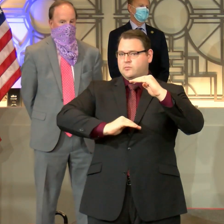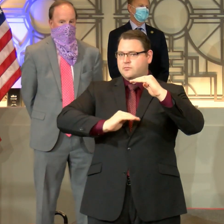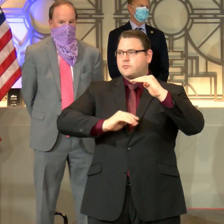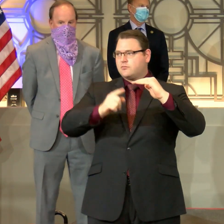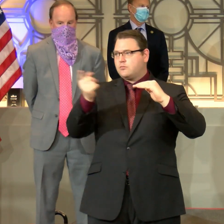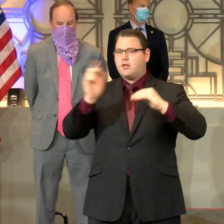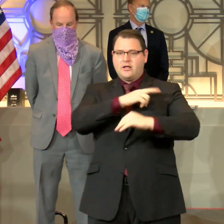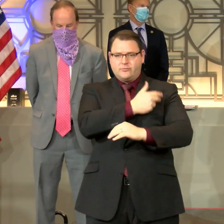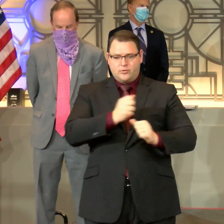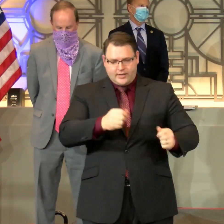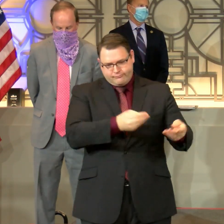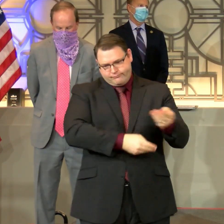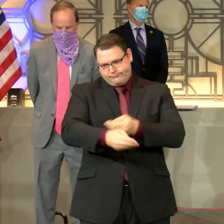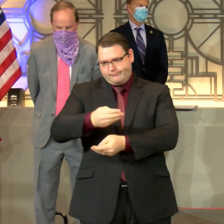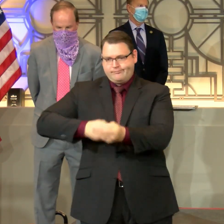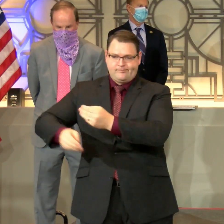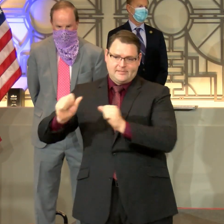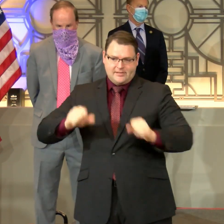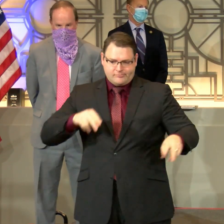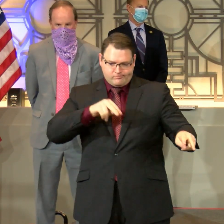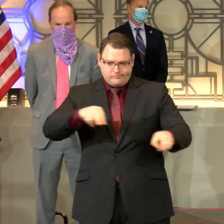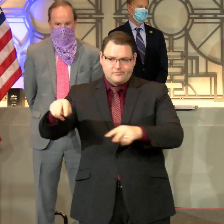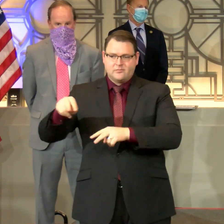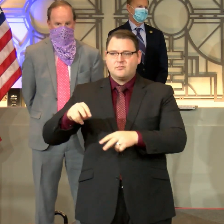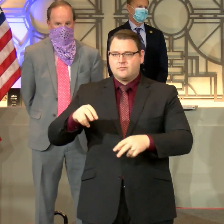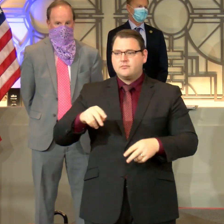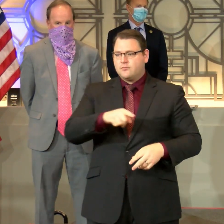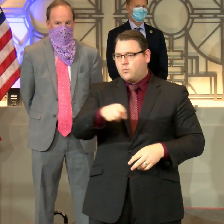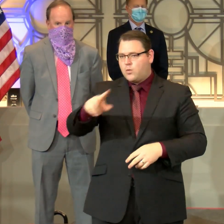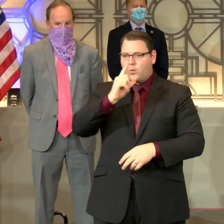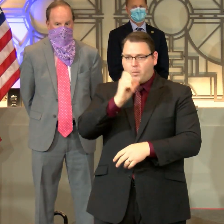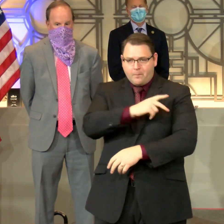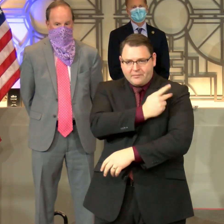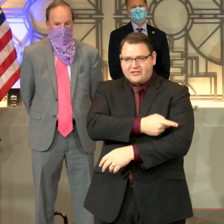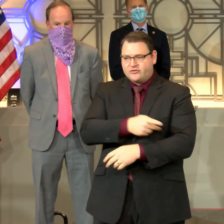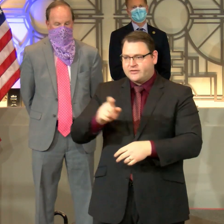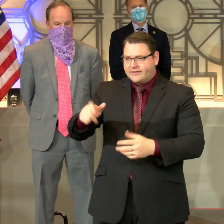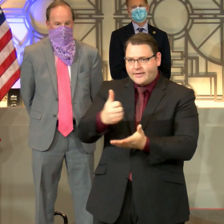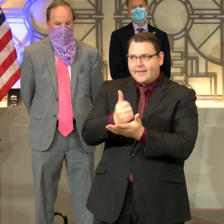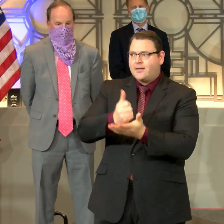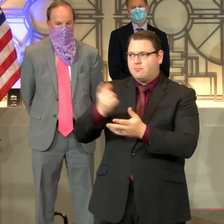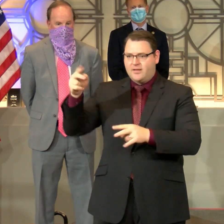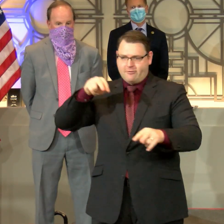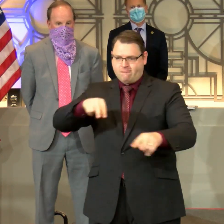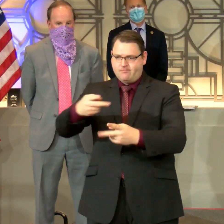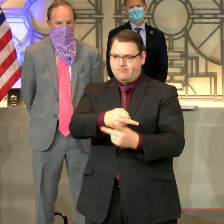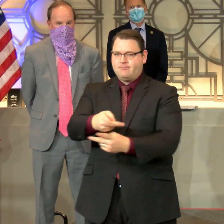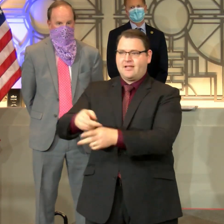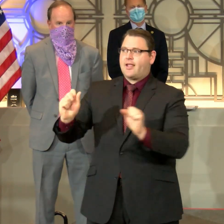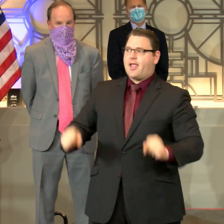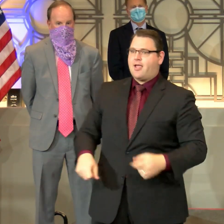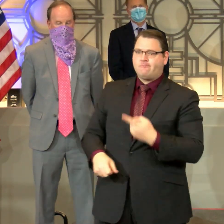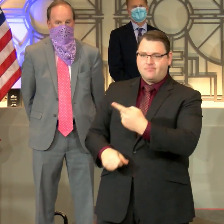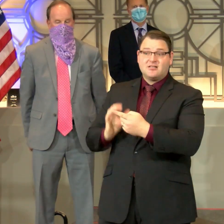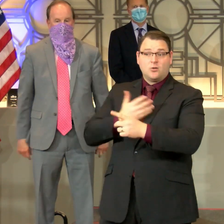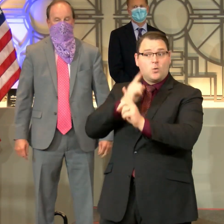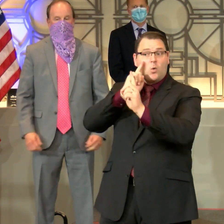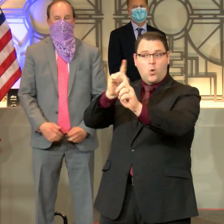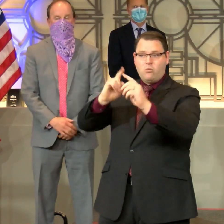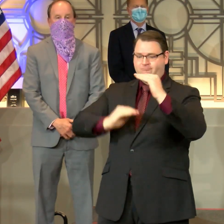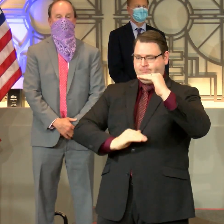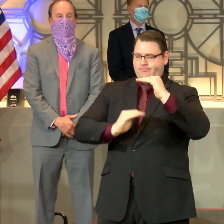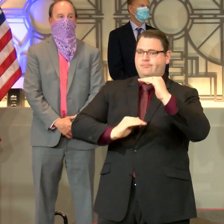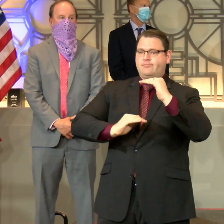ability to care for those patients that are needed to be attended to. That's the goal. That's the goal, is to stay